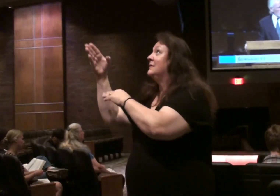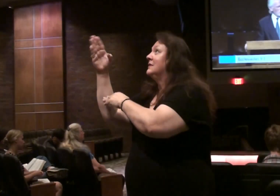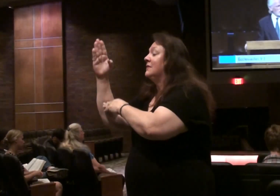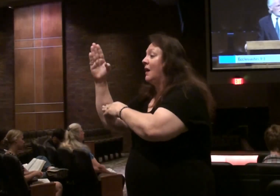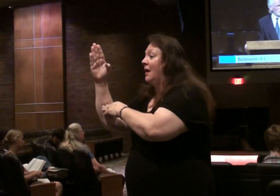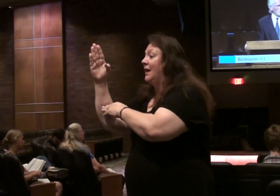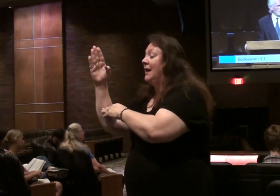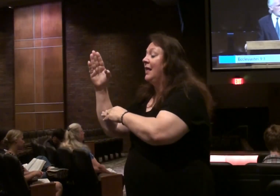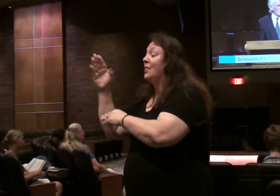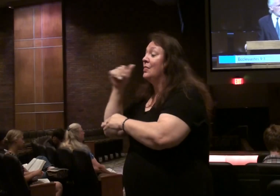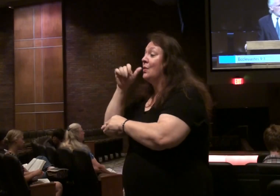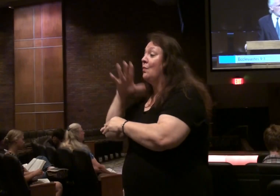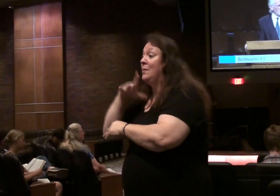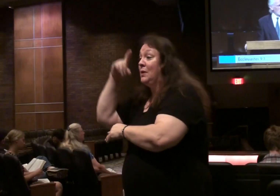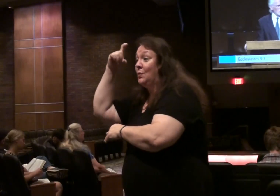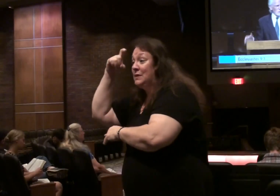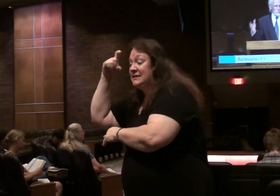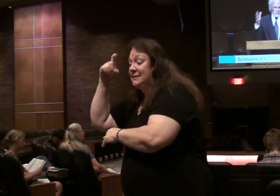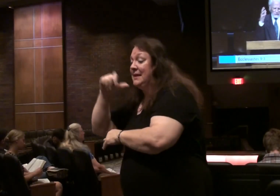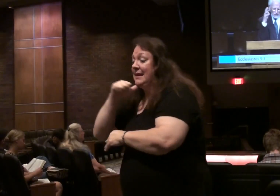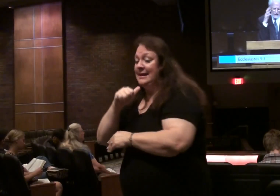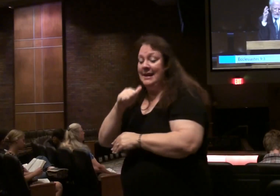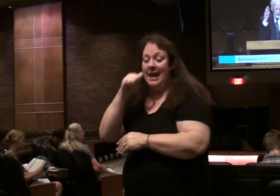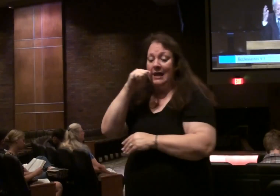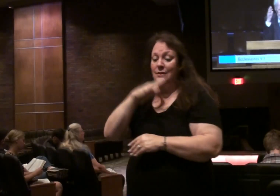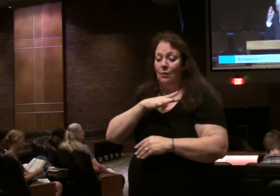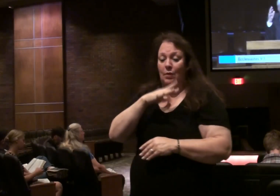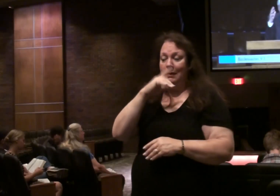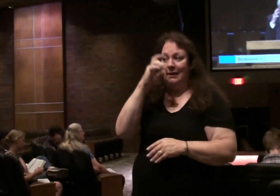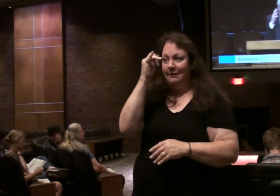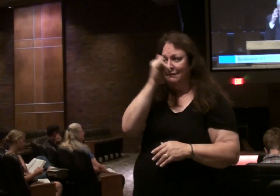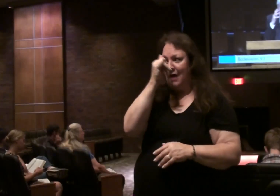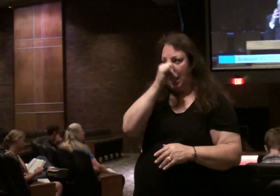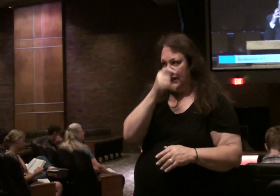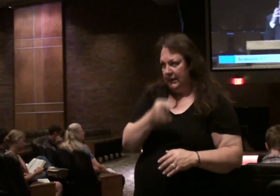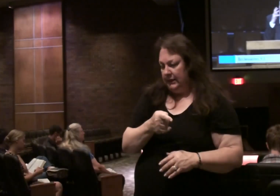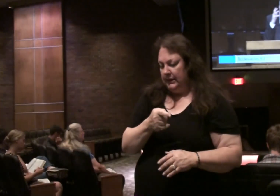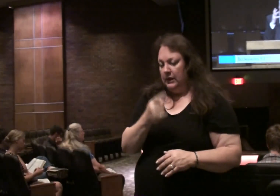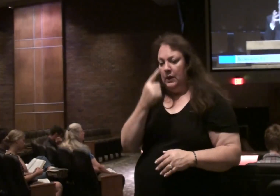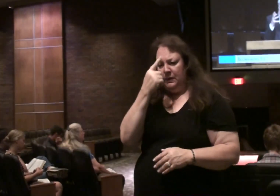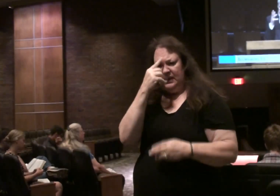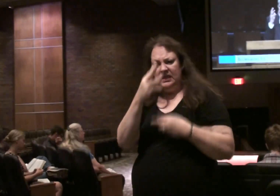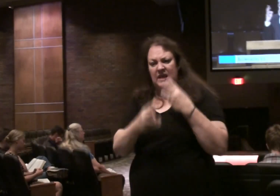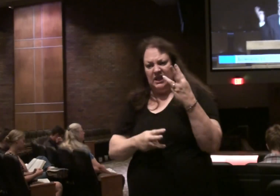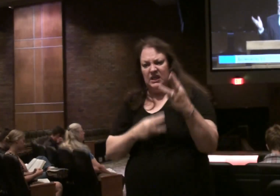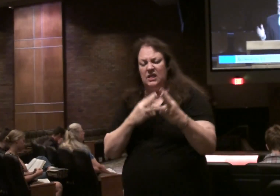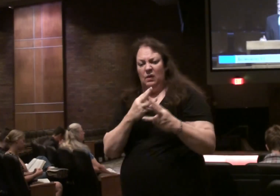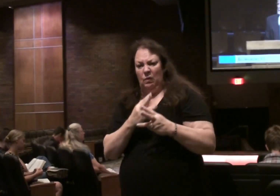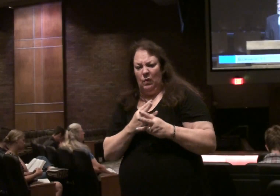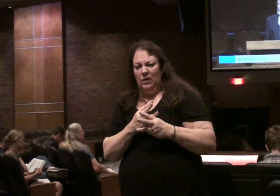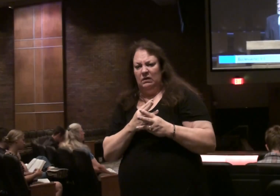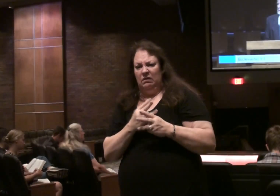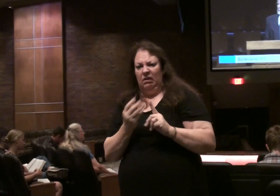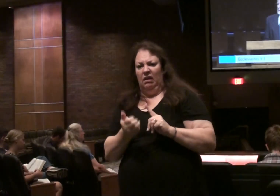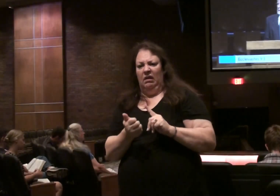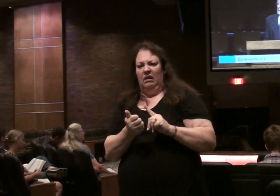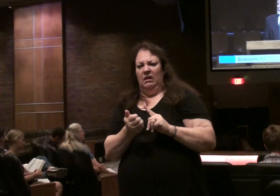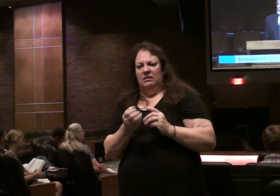woman folly. And a little bit we realize something of the thinking of the world has begun to condition my